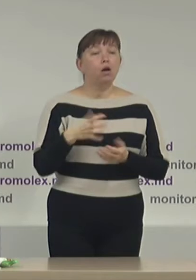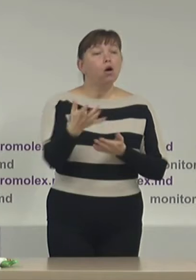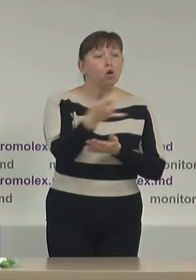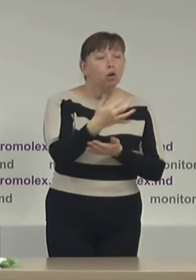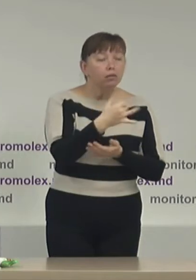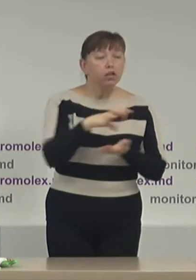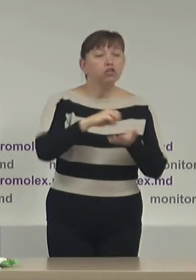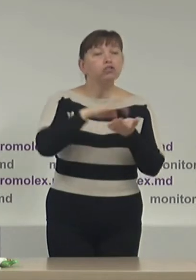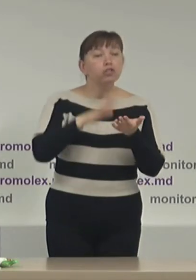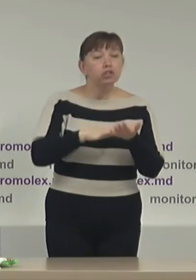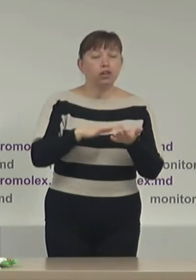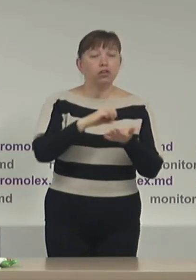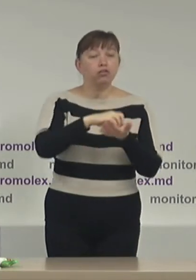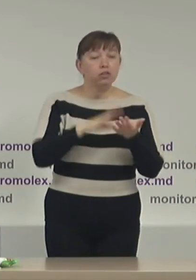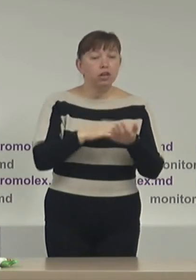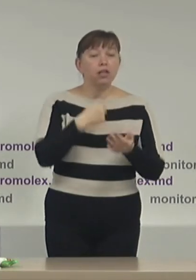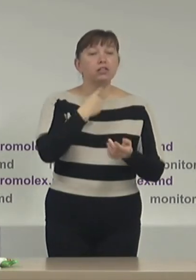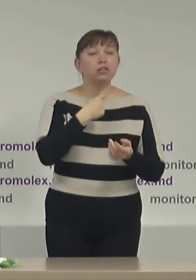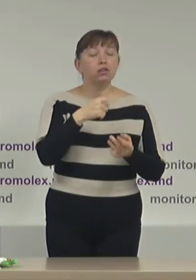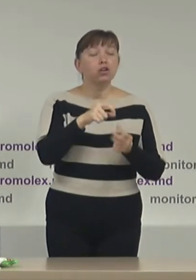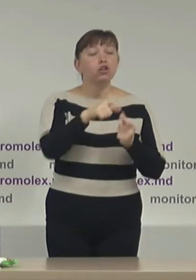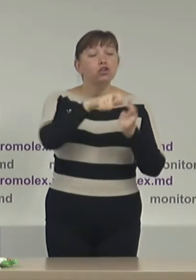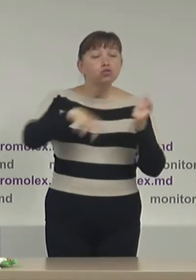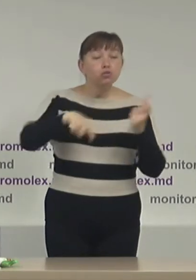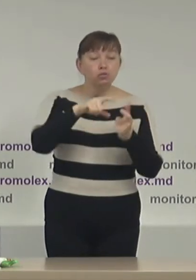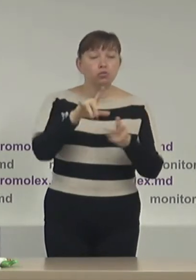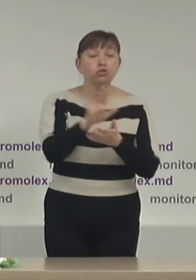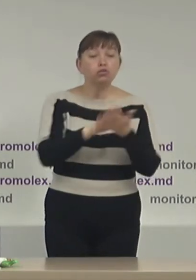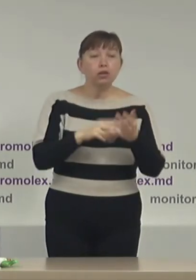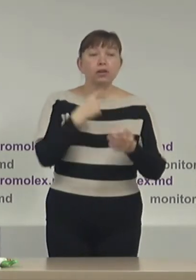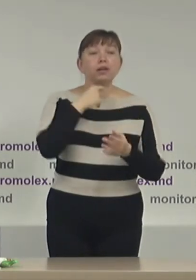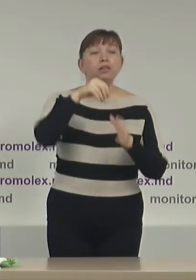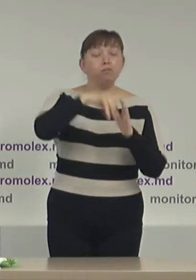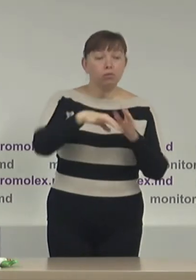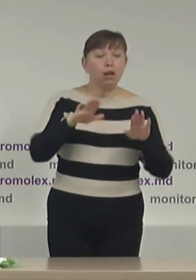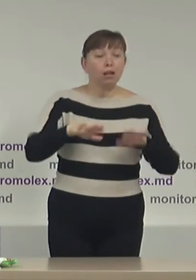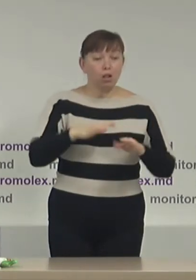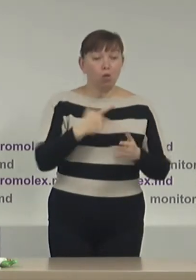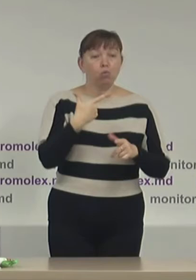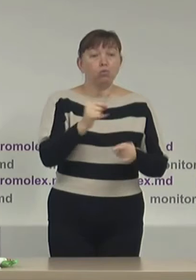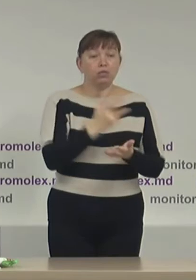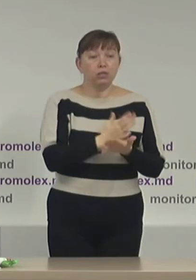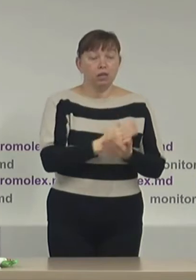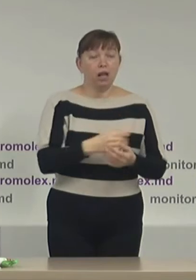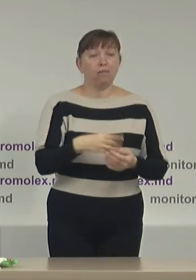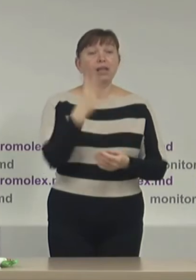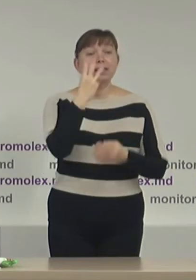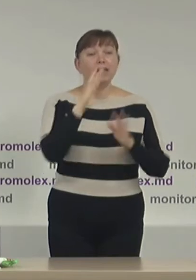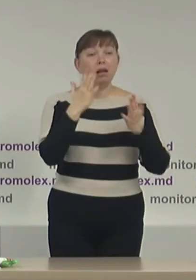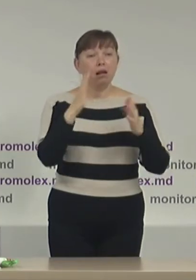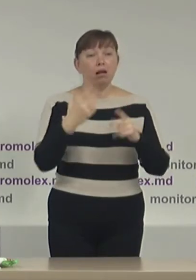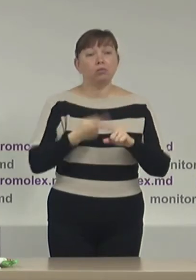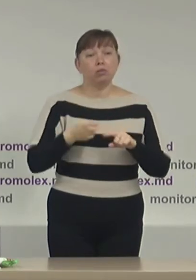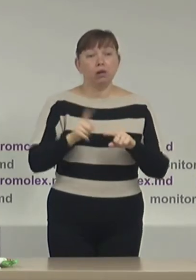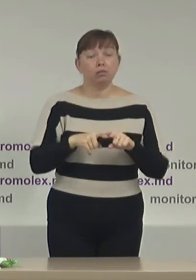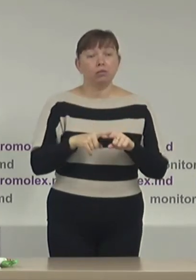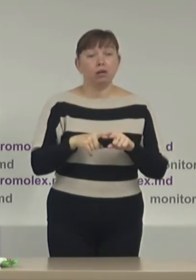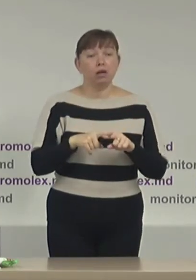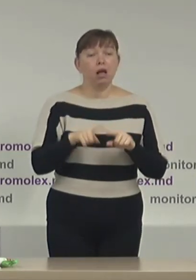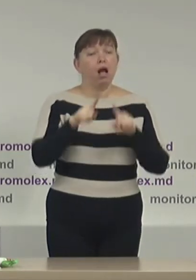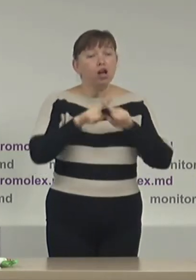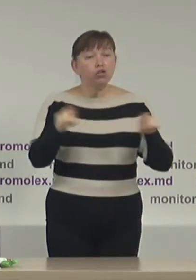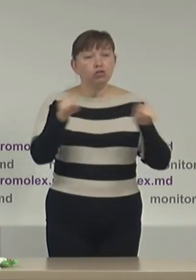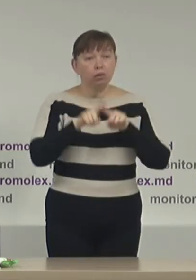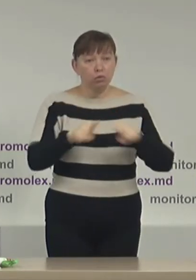unauthorized persons who collect and record a request to vote at the place of stay. In three cases, it is about